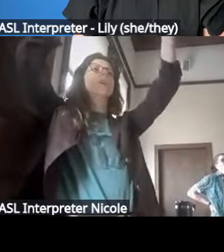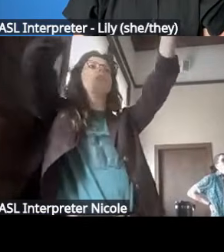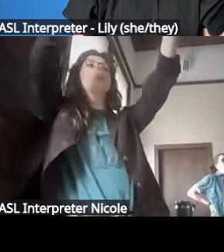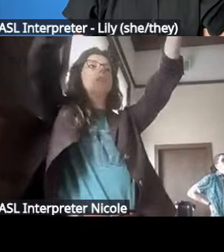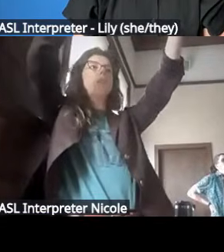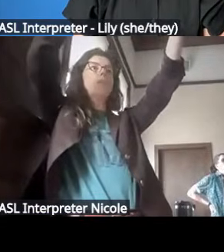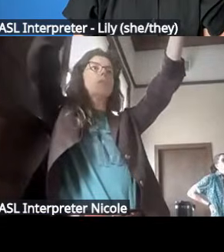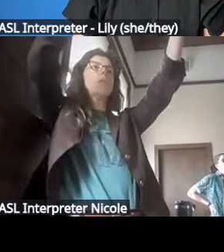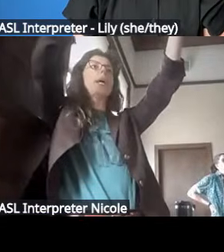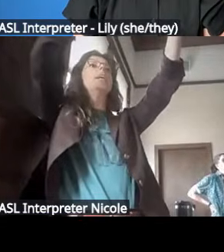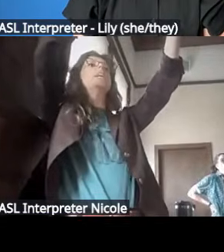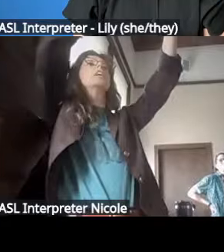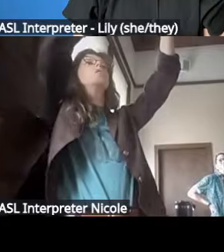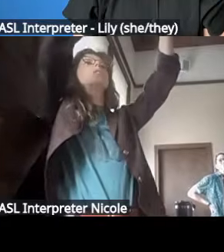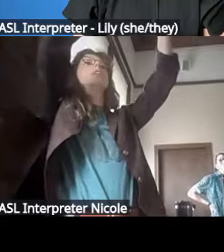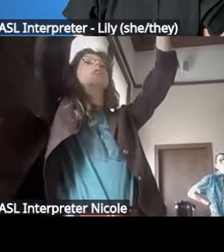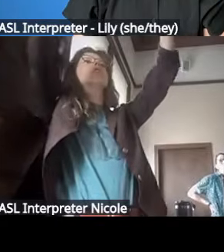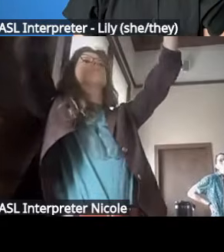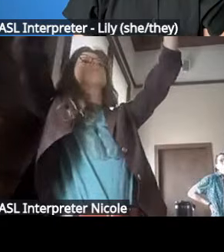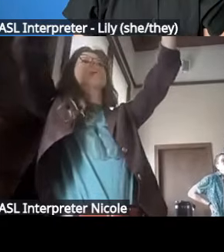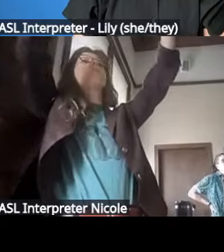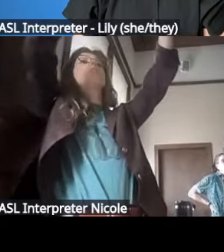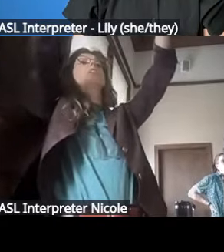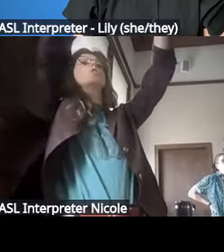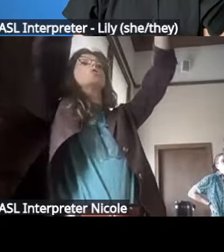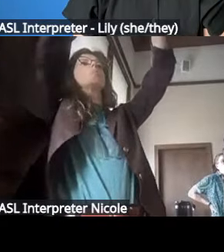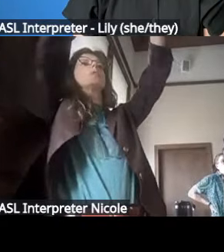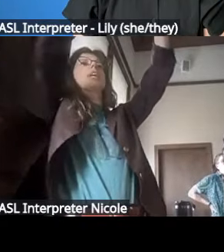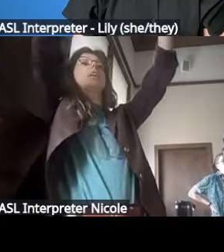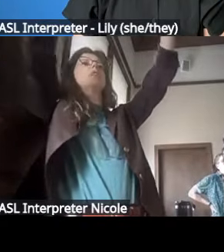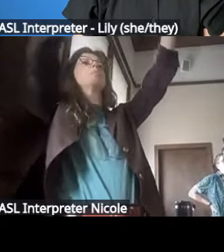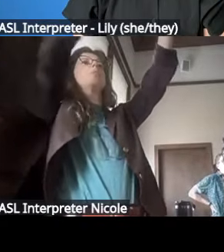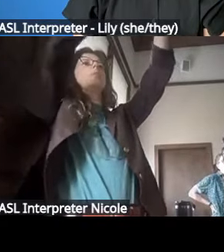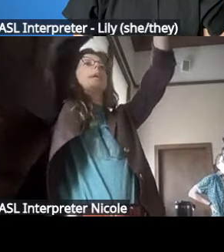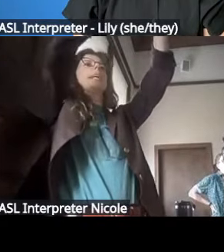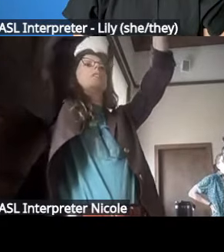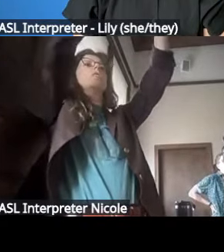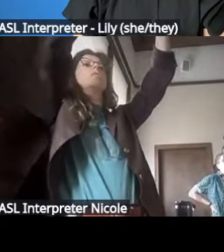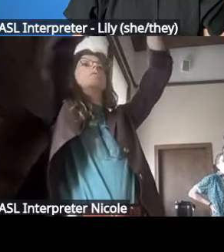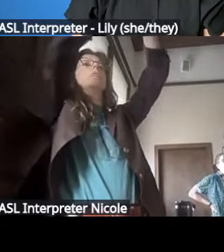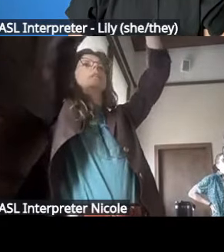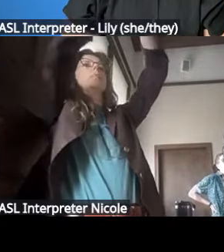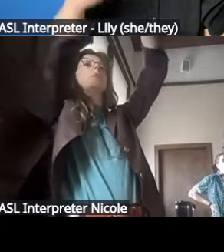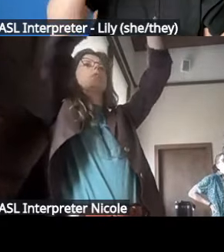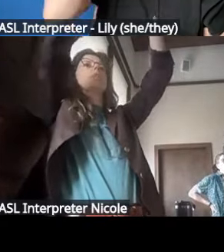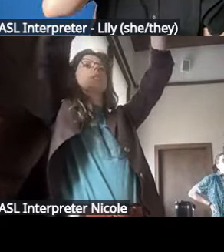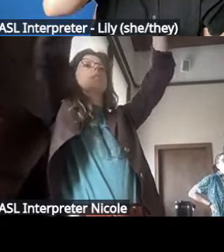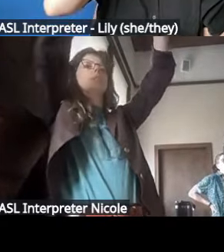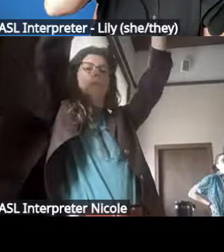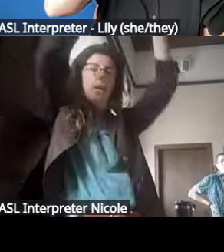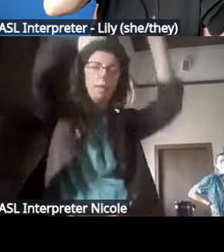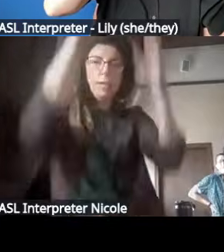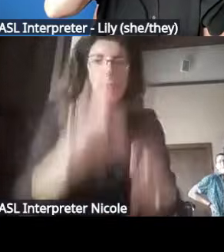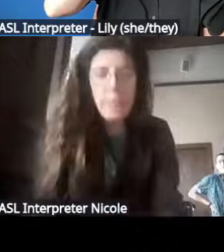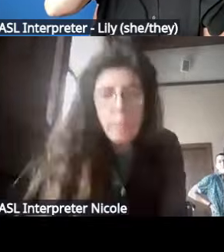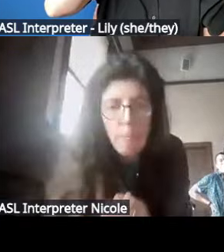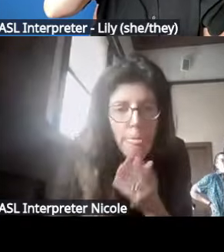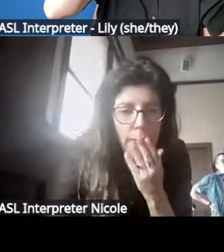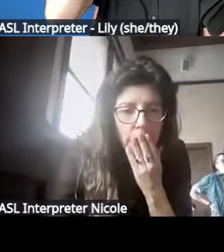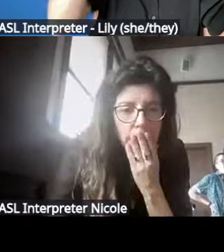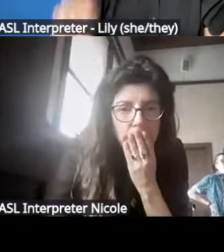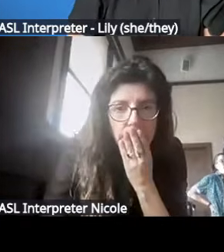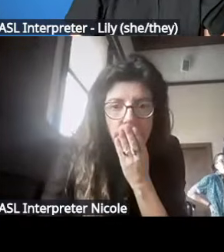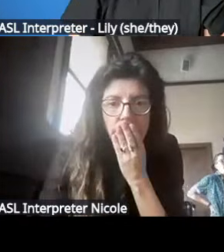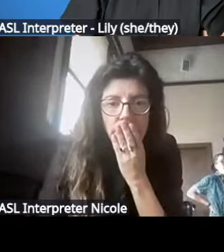Post is here. Can you take the interpreters out of the interpreter channel? Put them back in this? They are now, yeah, and